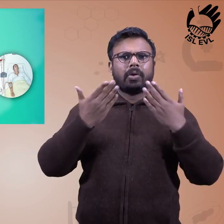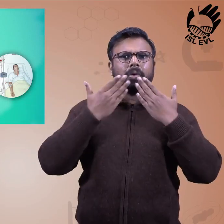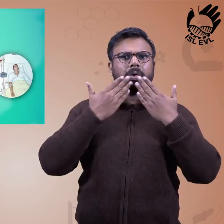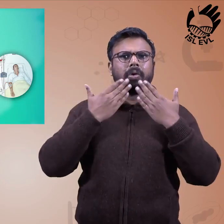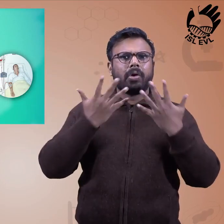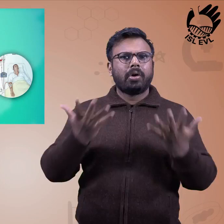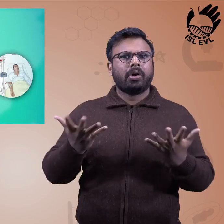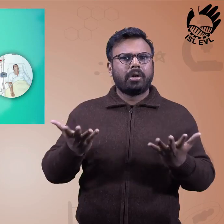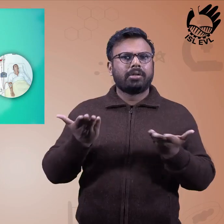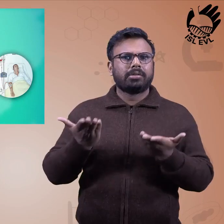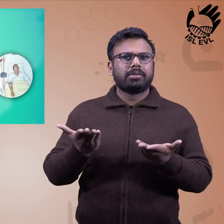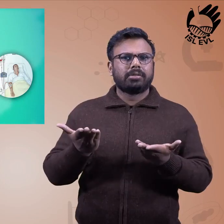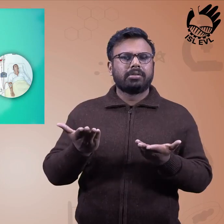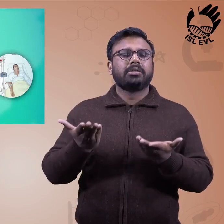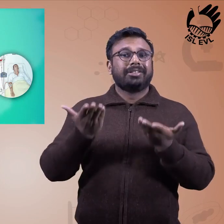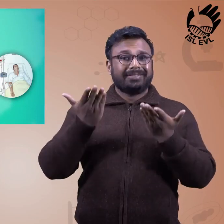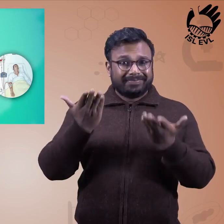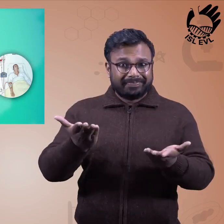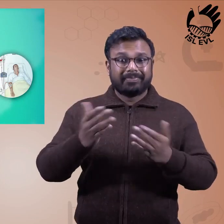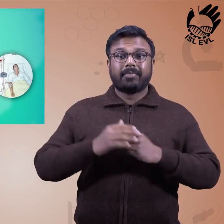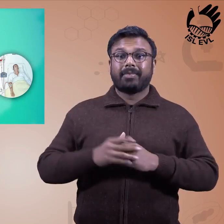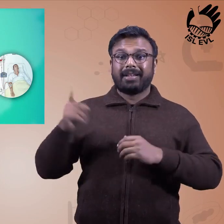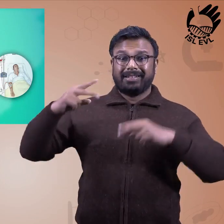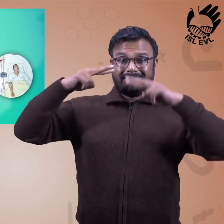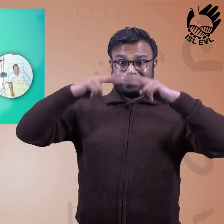diseases. That's a huge number.